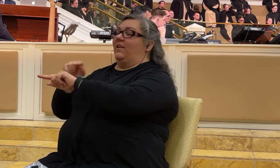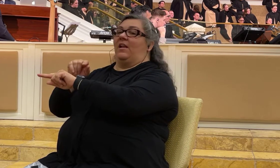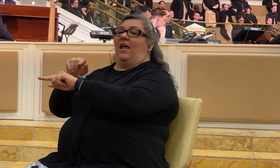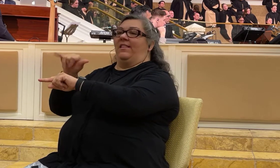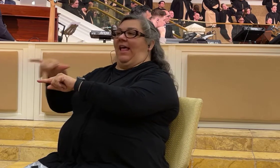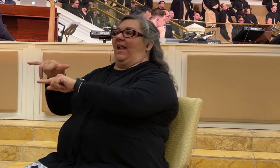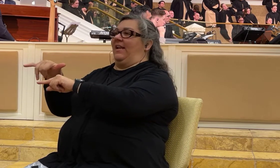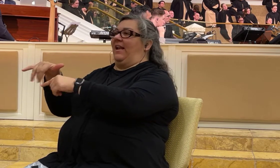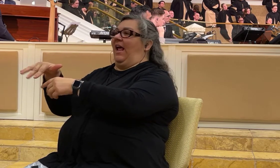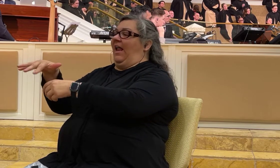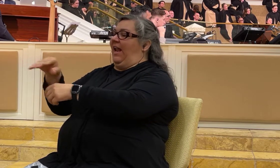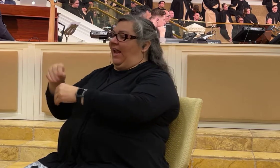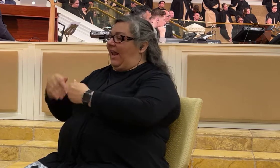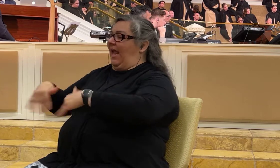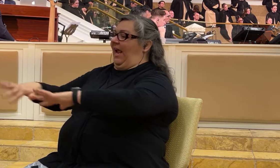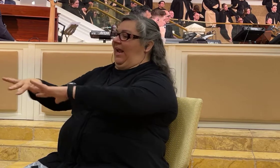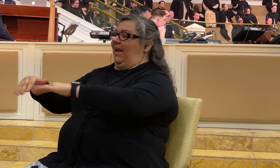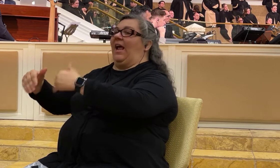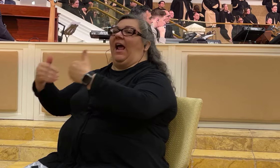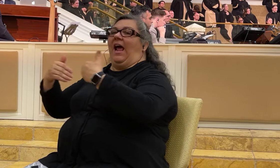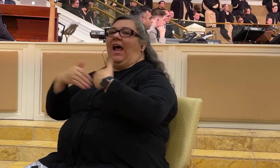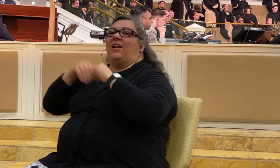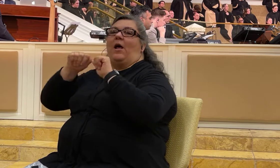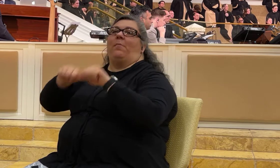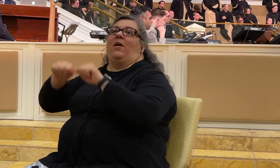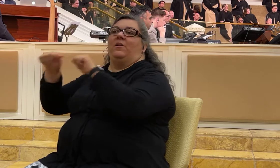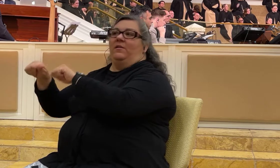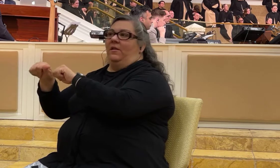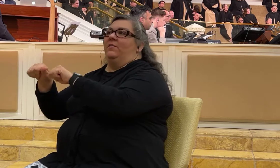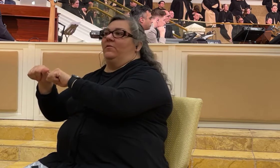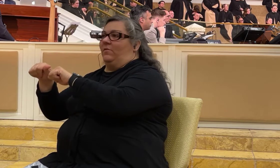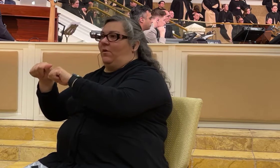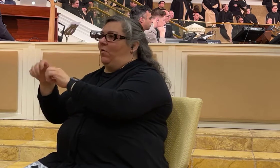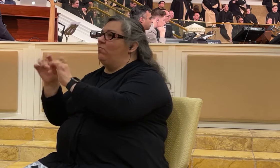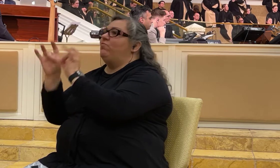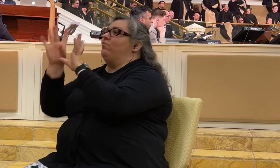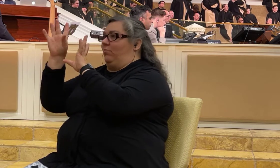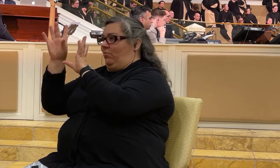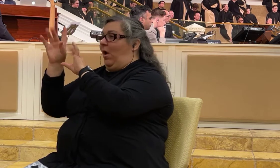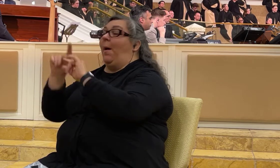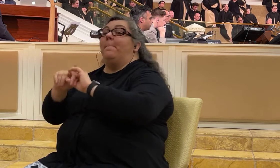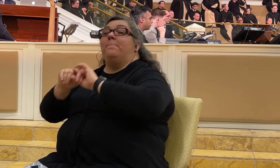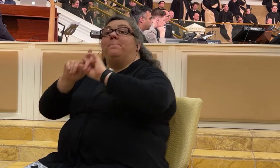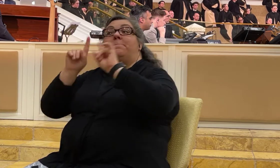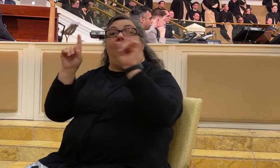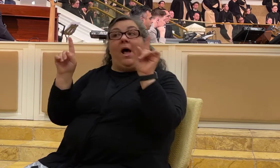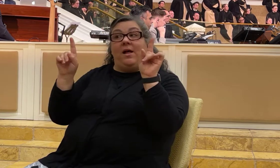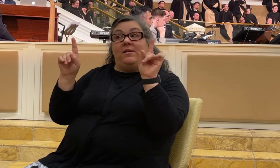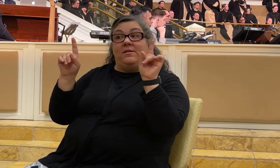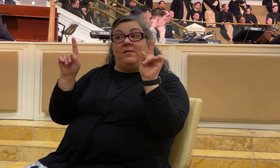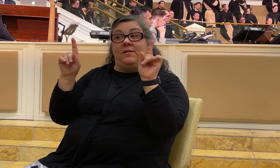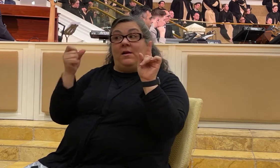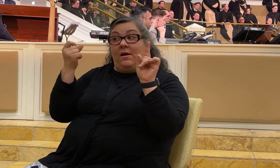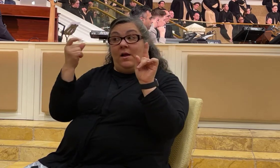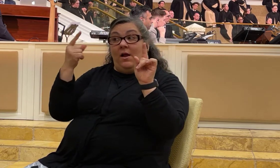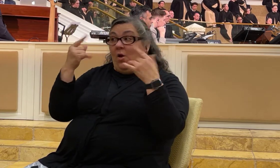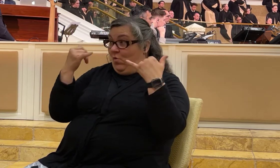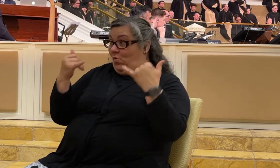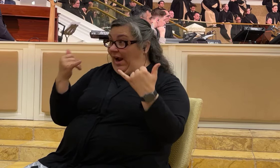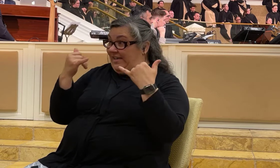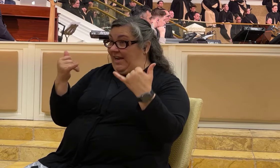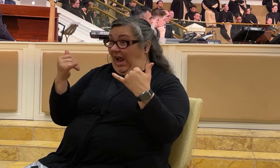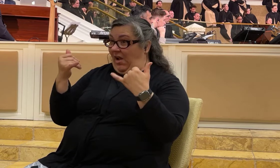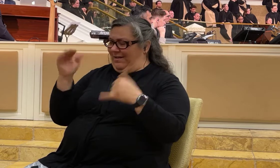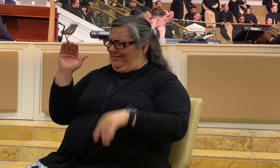to burst out with supernatural display. However, right now, it